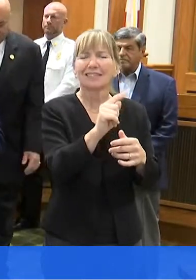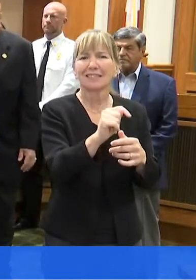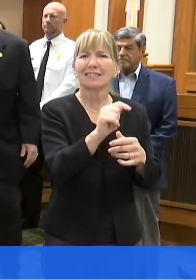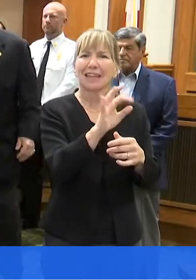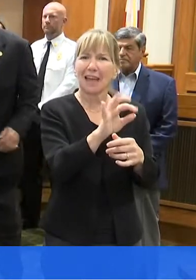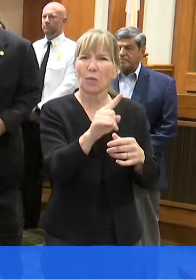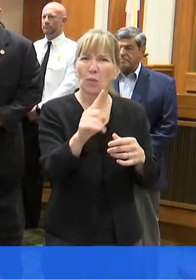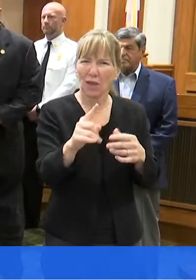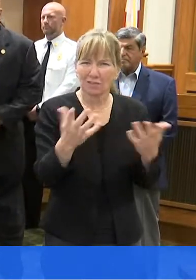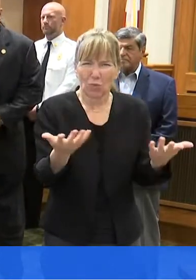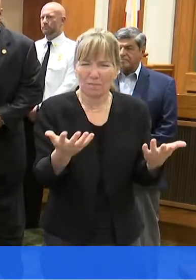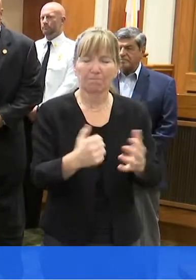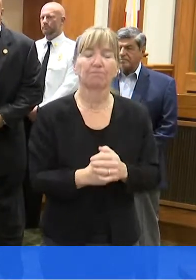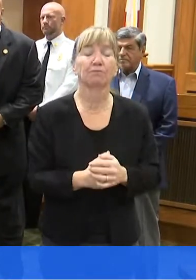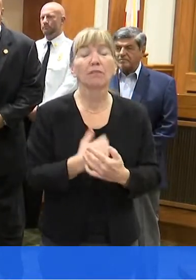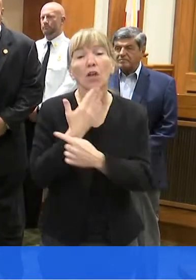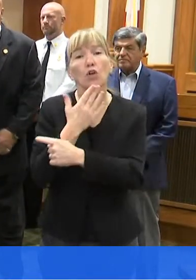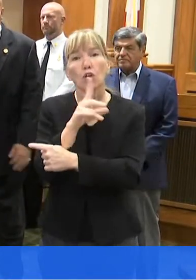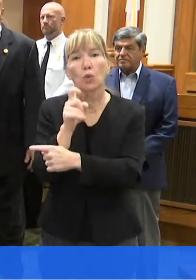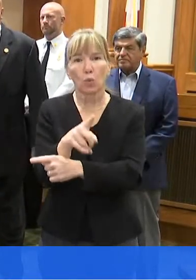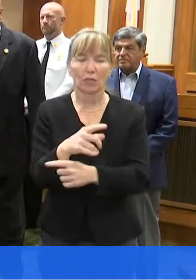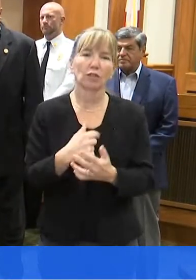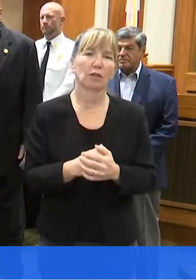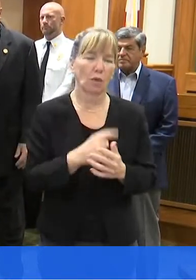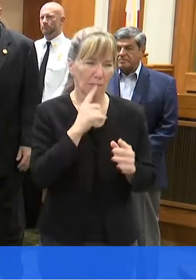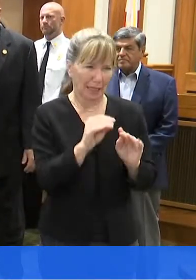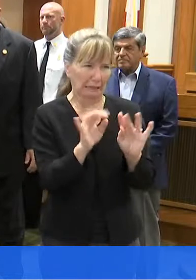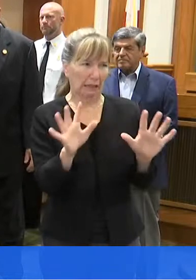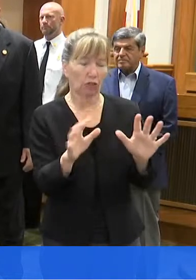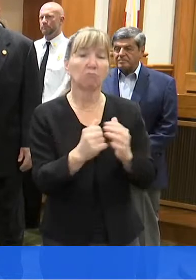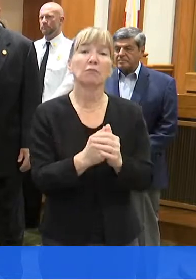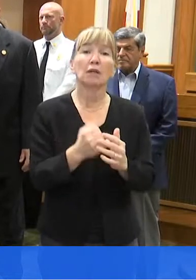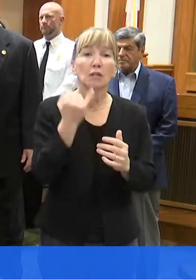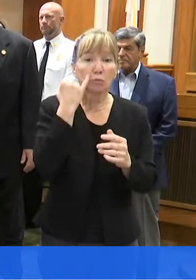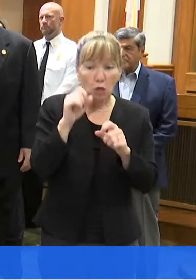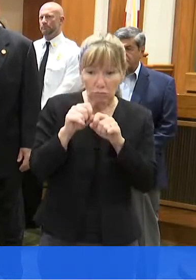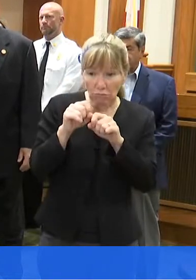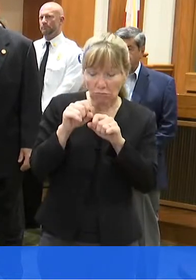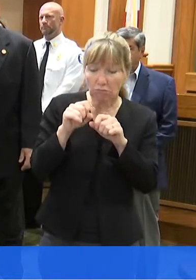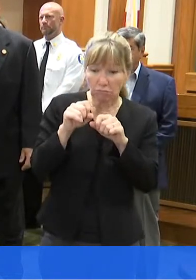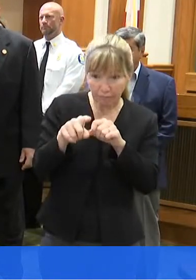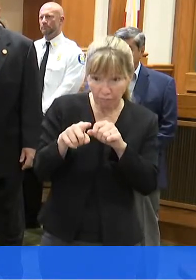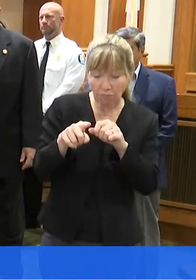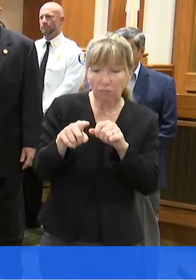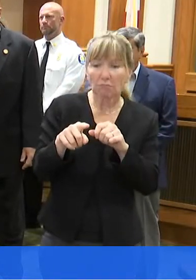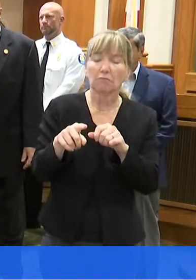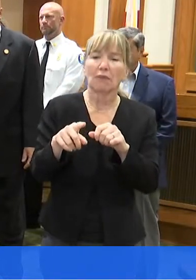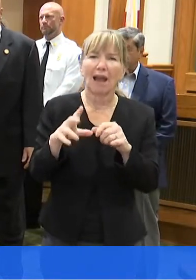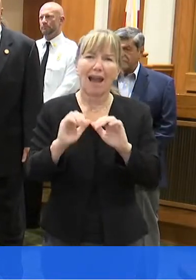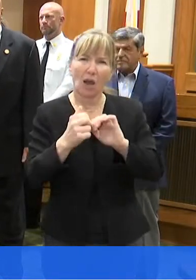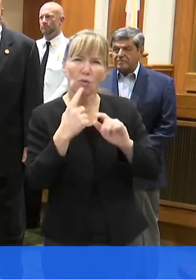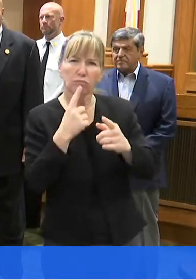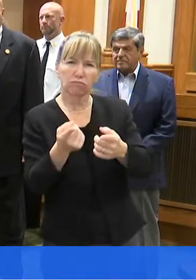That's a great question. So the question again was when those text messages come in, how will they be